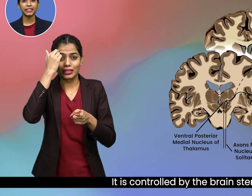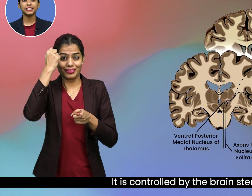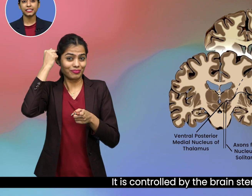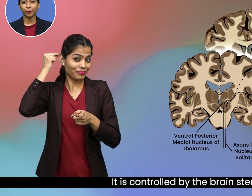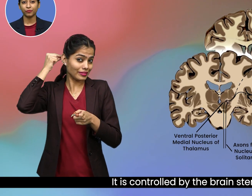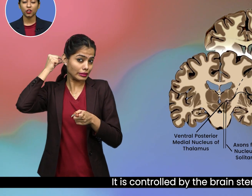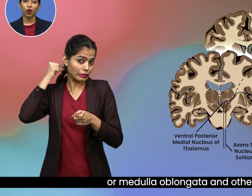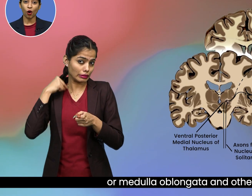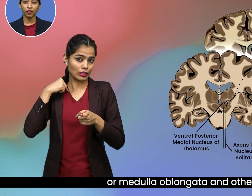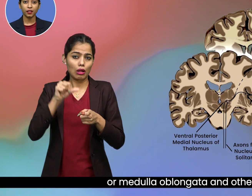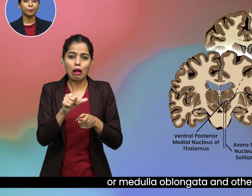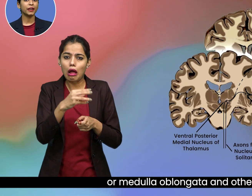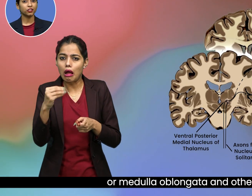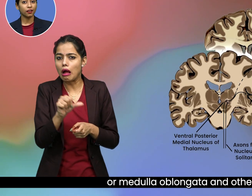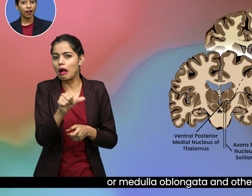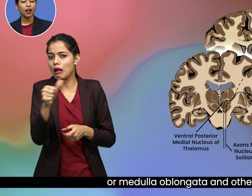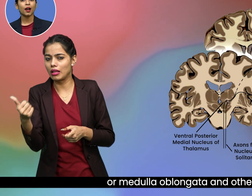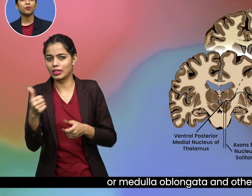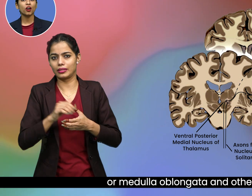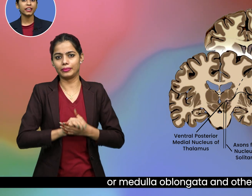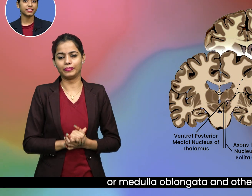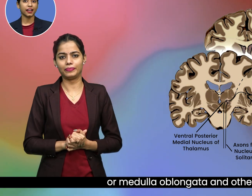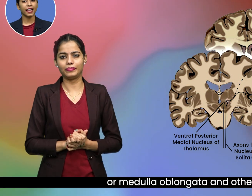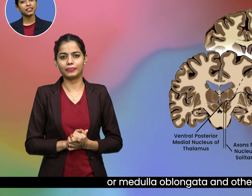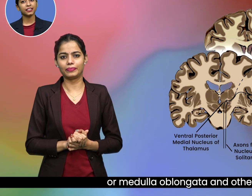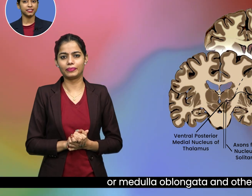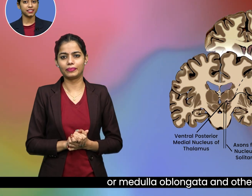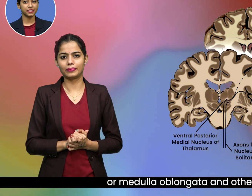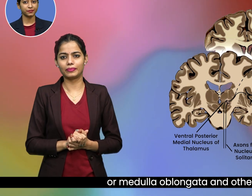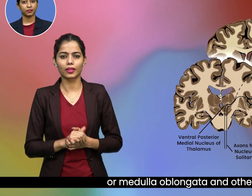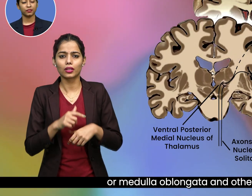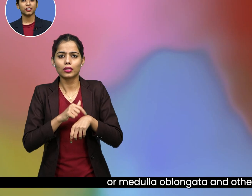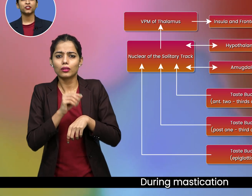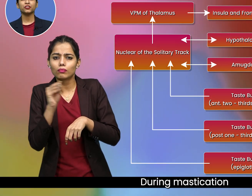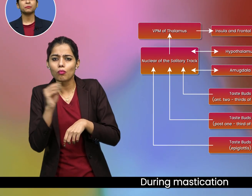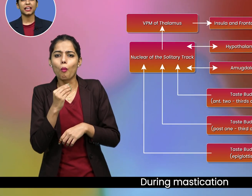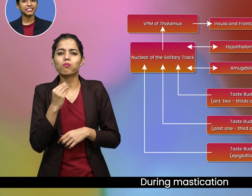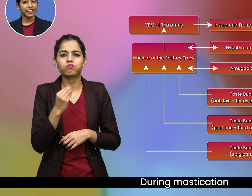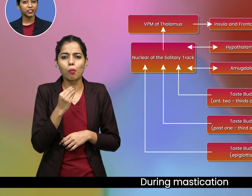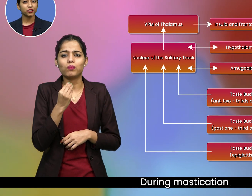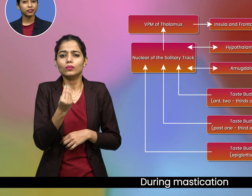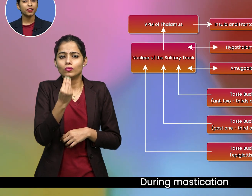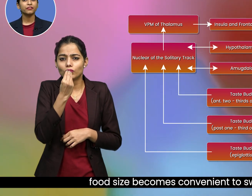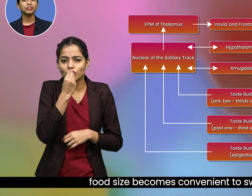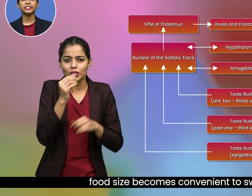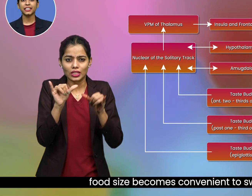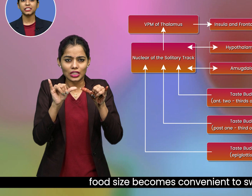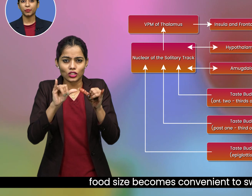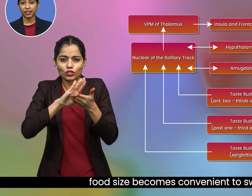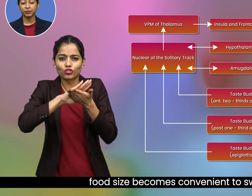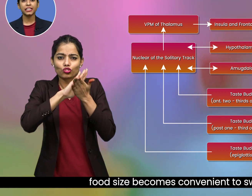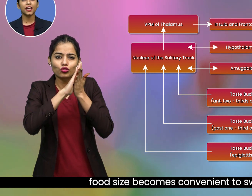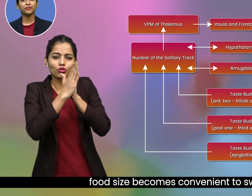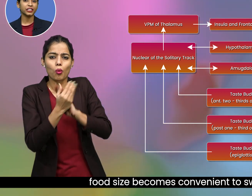the brain stem or medulla oblongata and others. During mastication, food